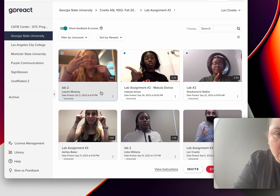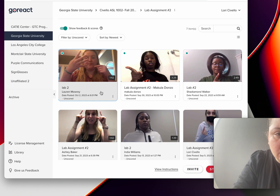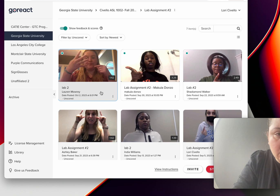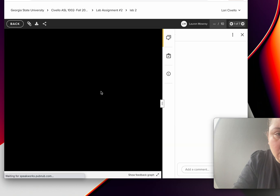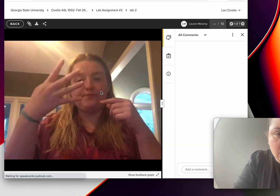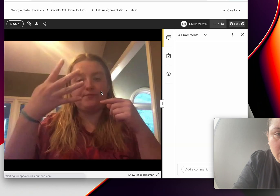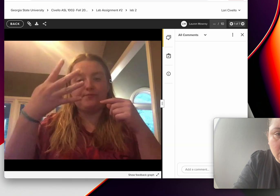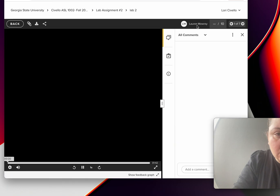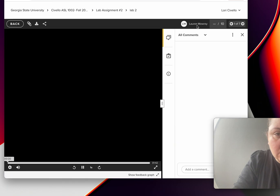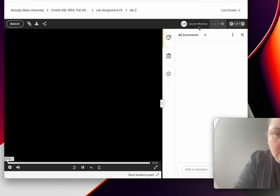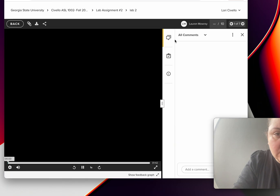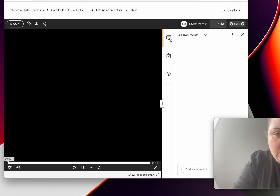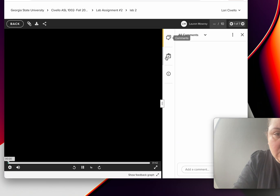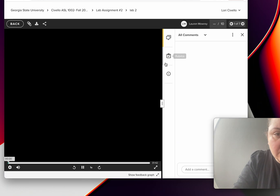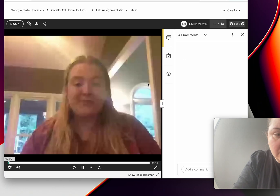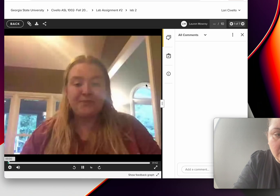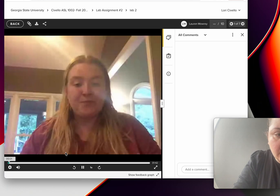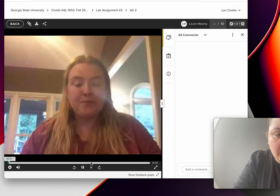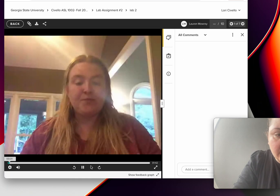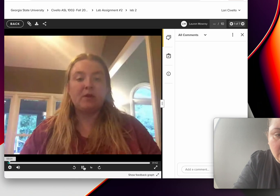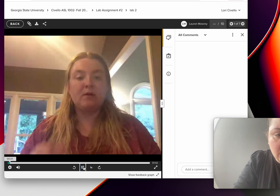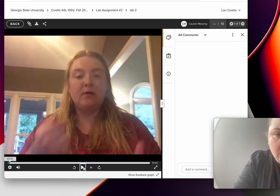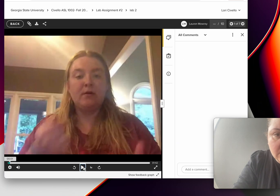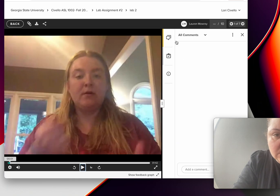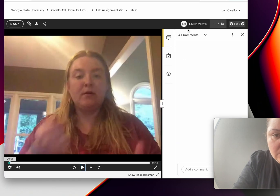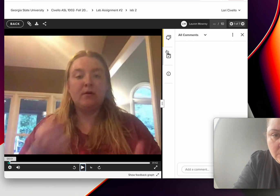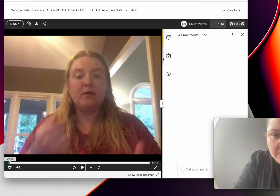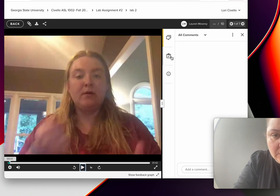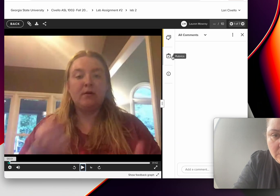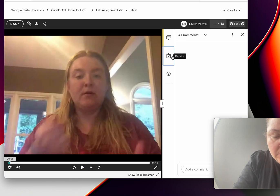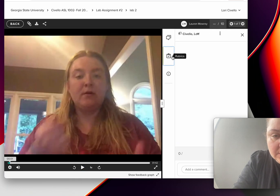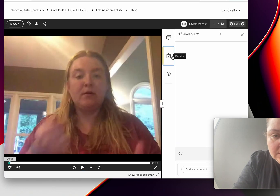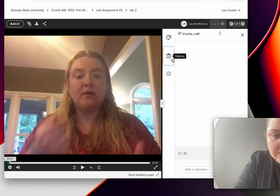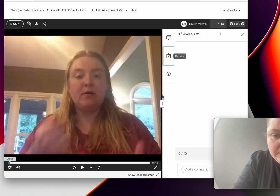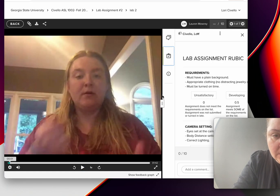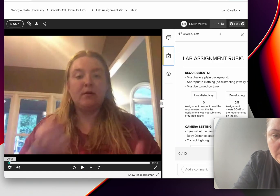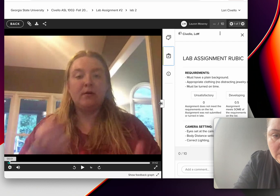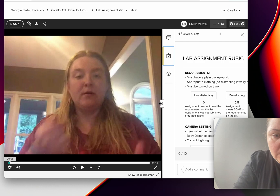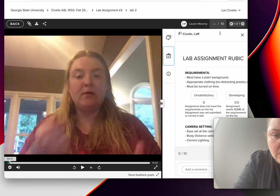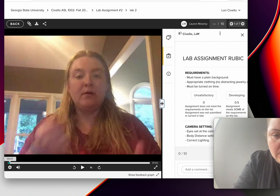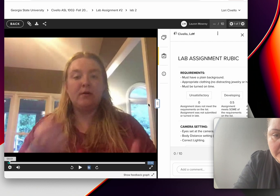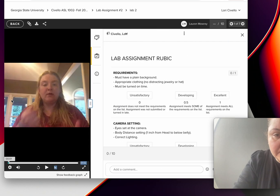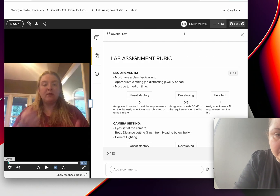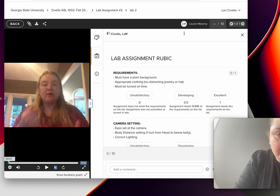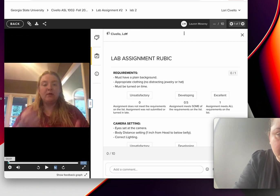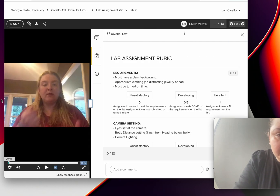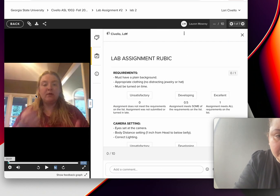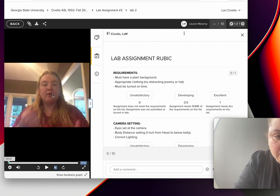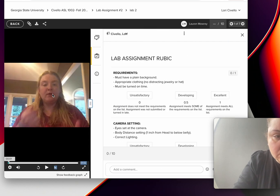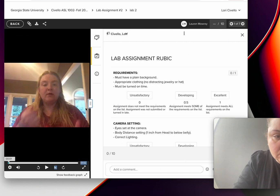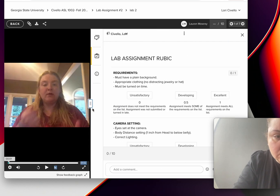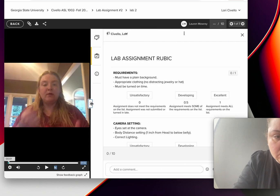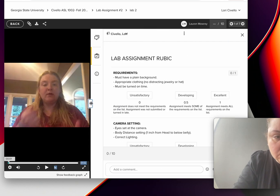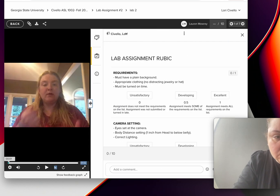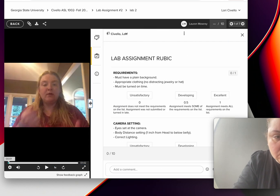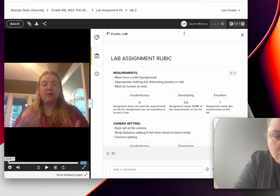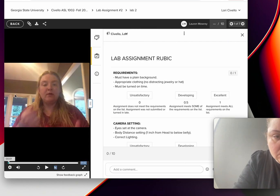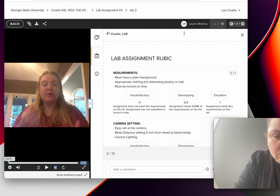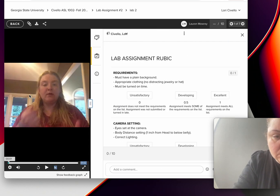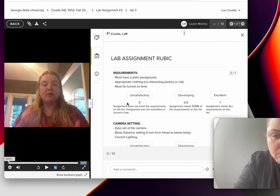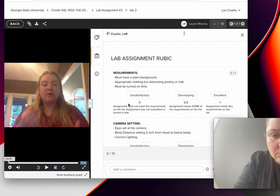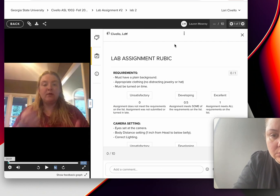I'm not showing you their video. I just want to open up the rubrics. Okay.